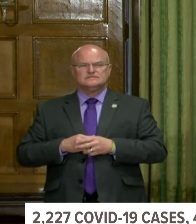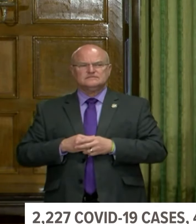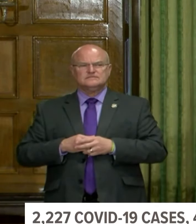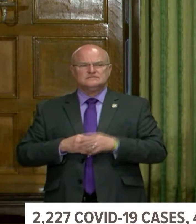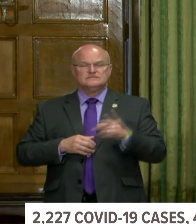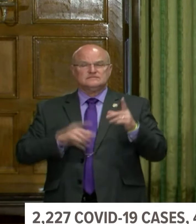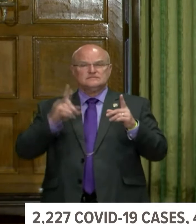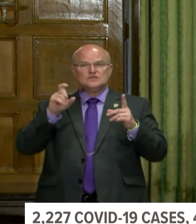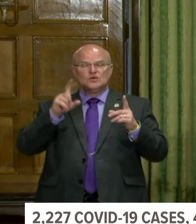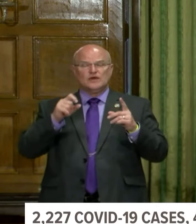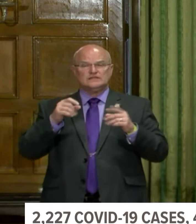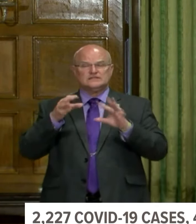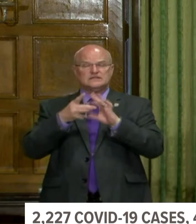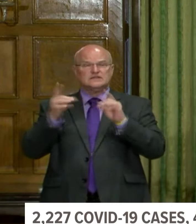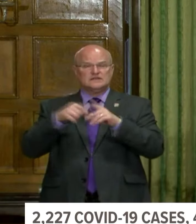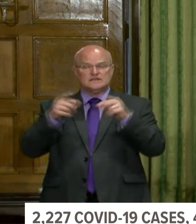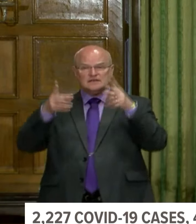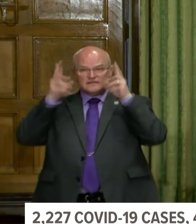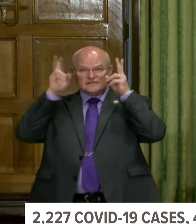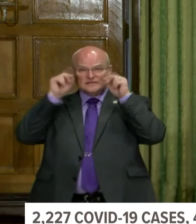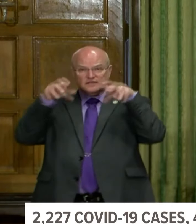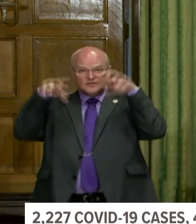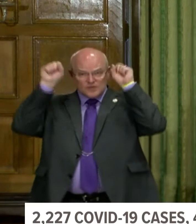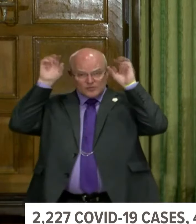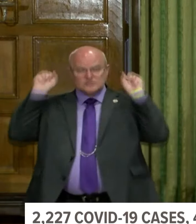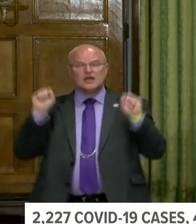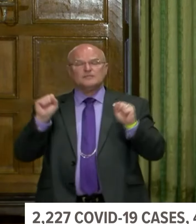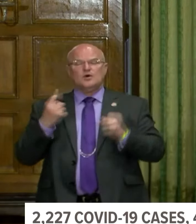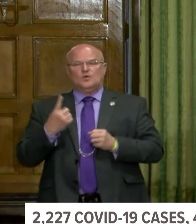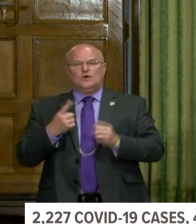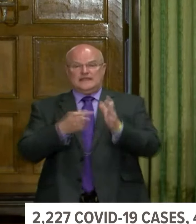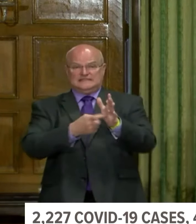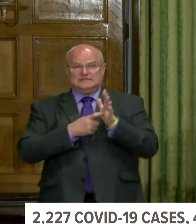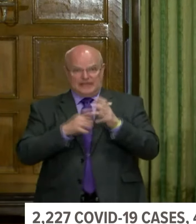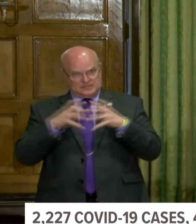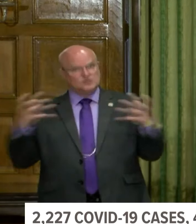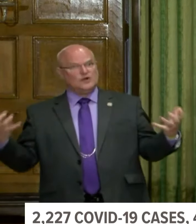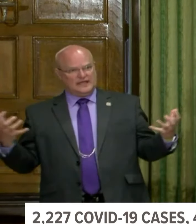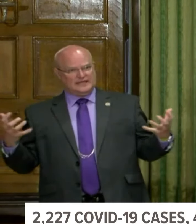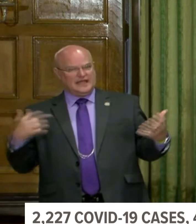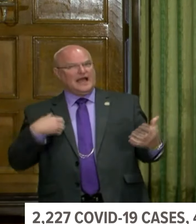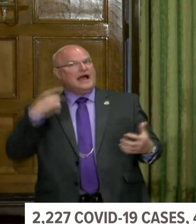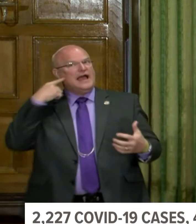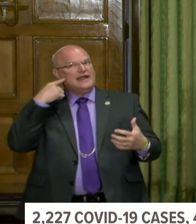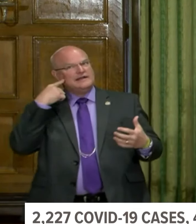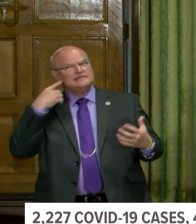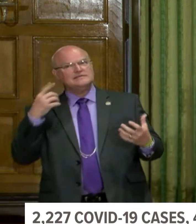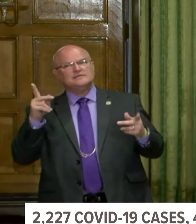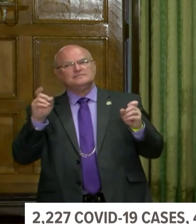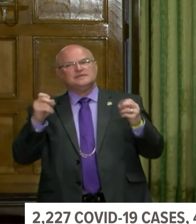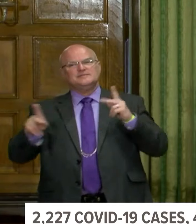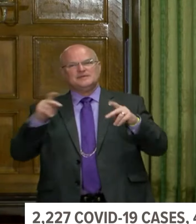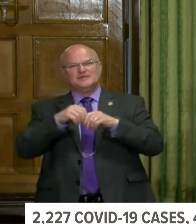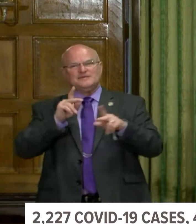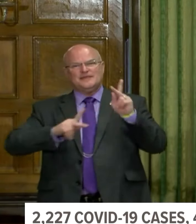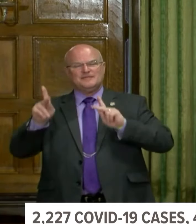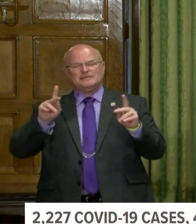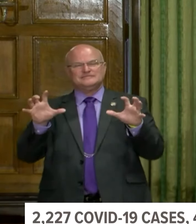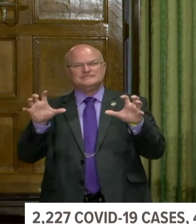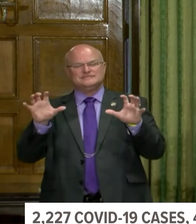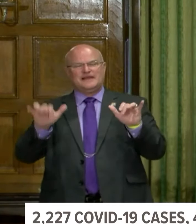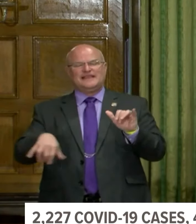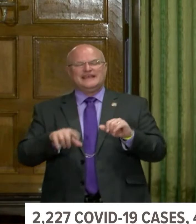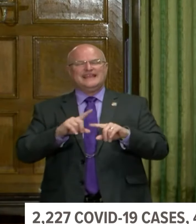might be in? The question's in reference to salons and barbershop. One, the demand is great. I'm hearing a lot from the public on that.